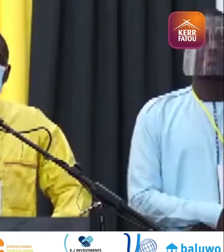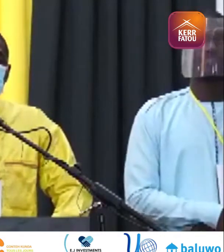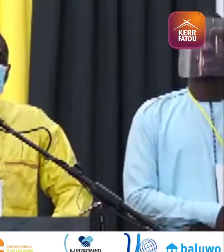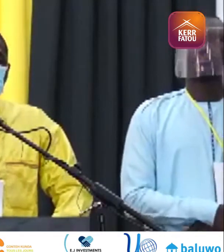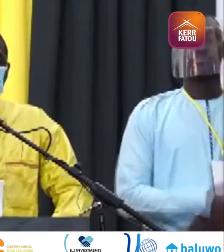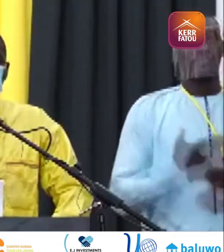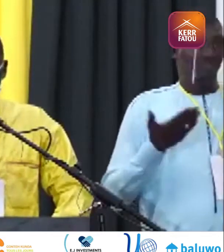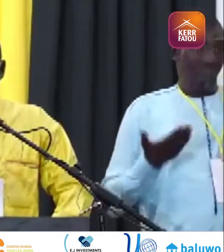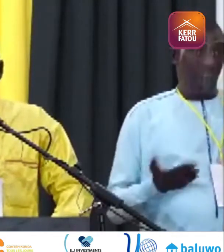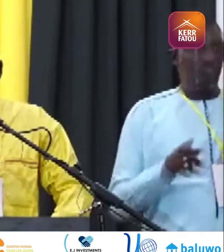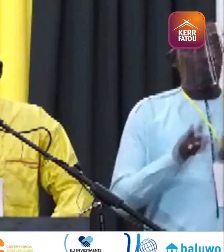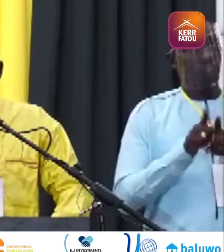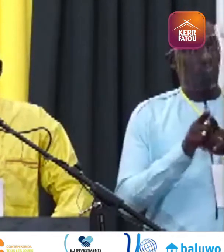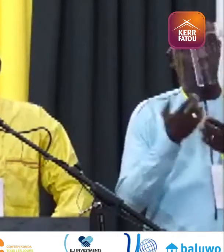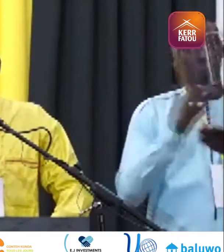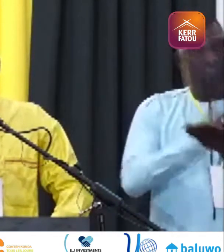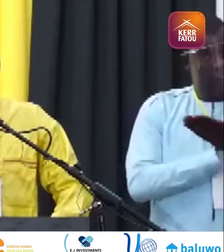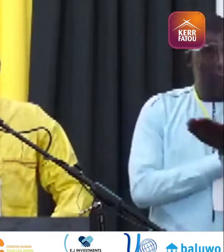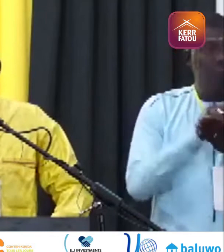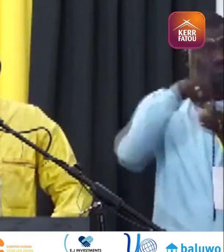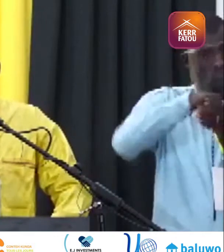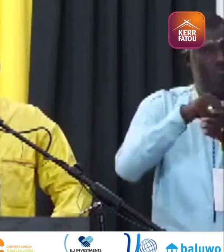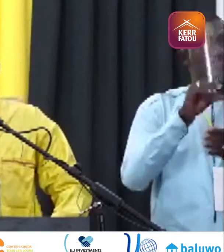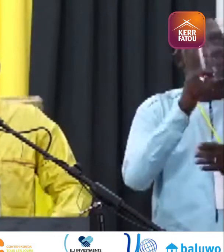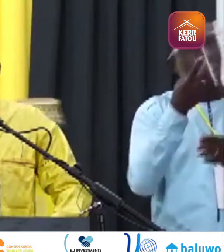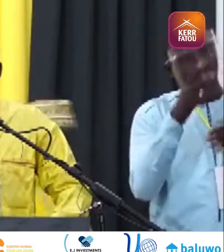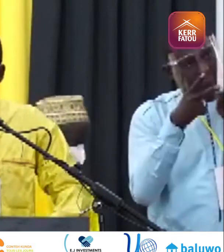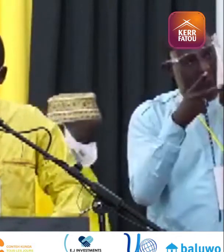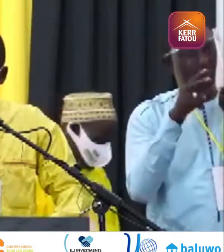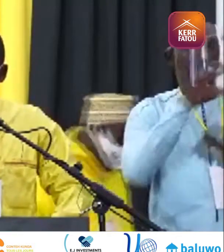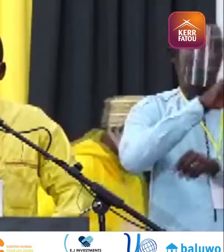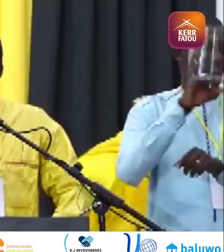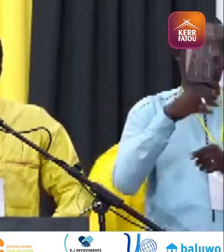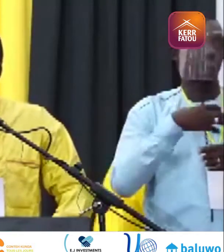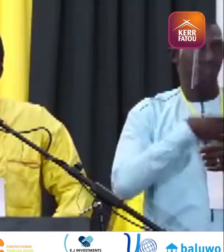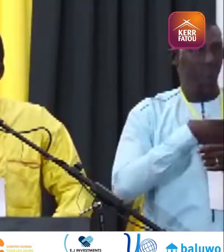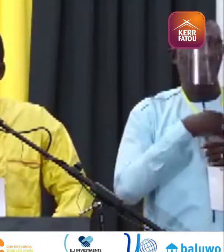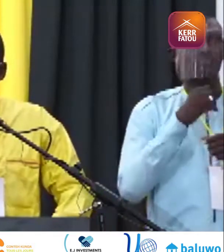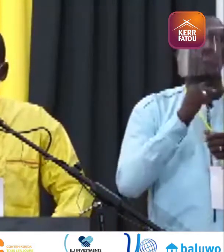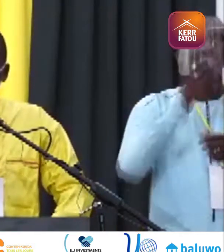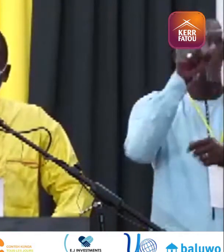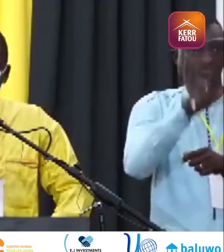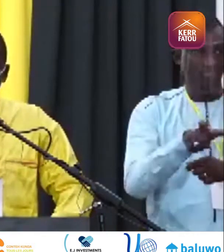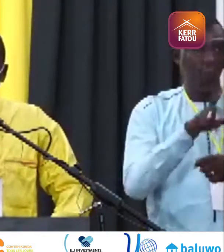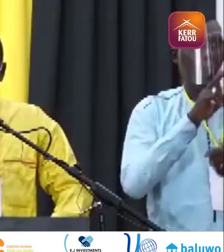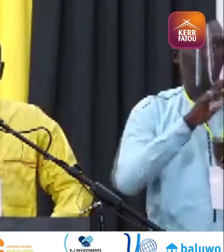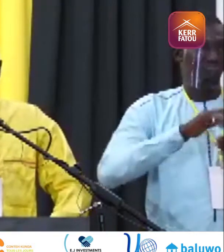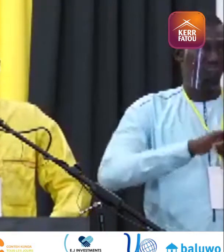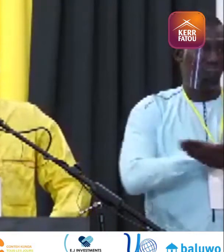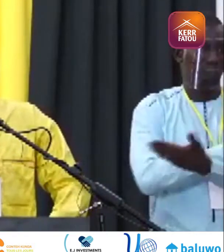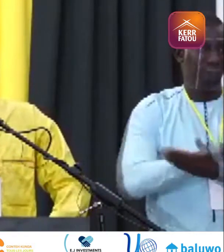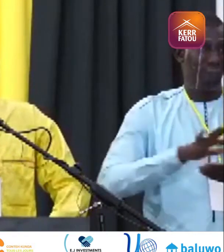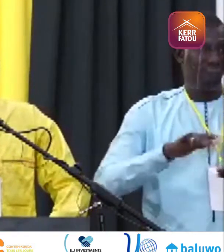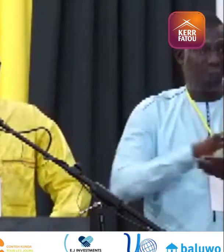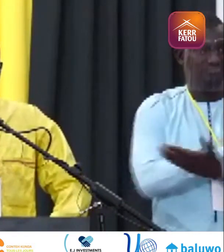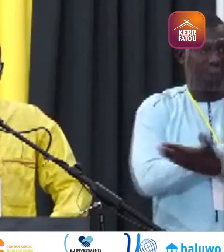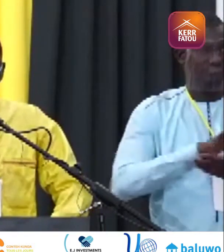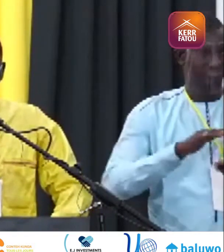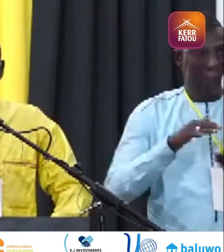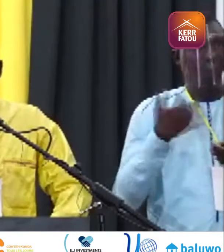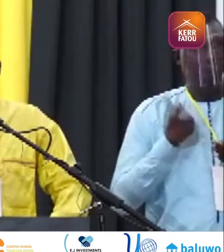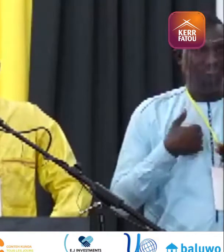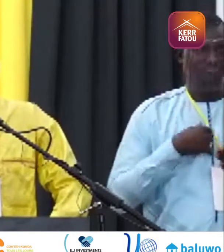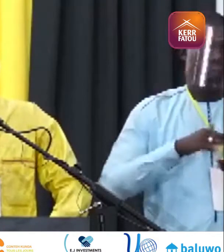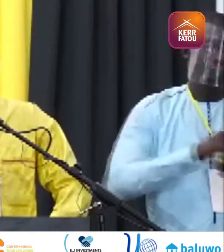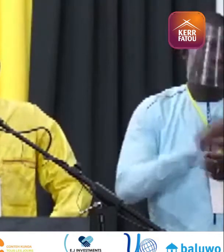tumalamina, janinka dung fulanyango nyinkono, alafita ka mokumandi mia lonko, ashina ka